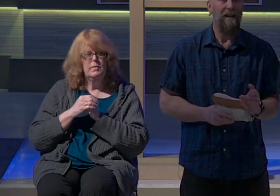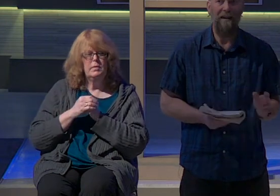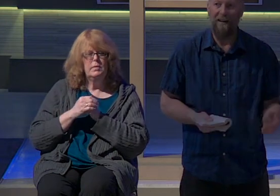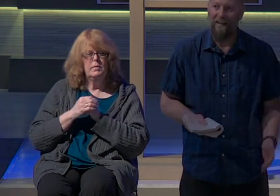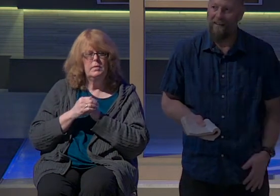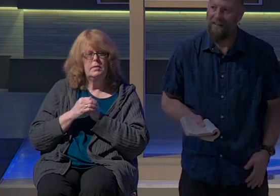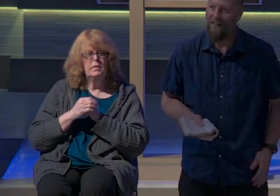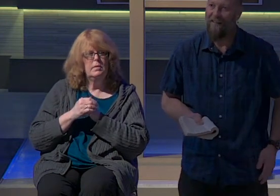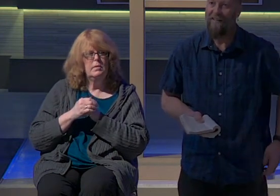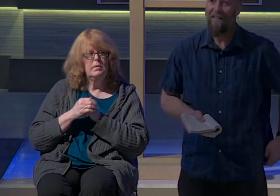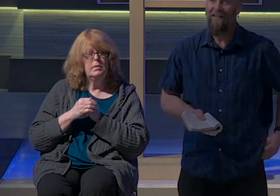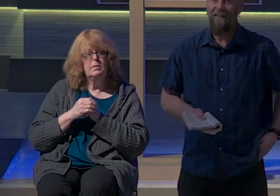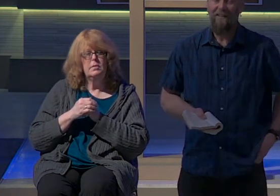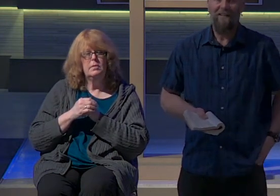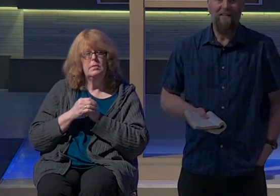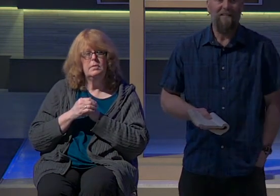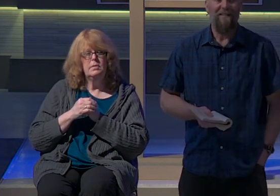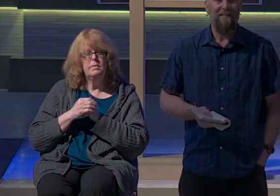Man.